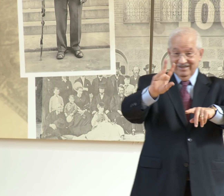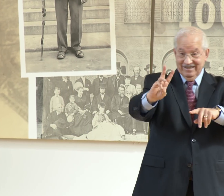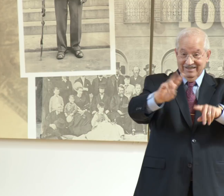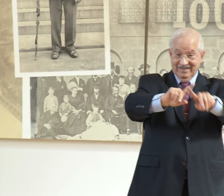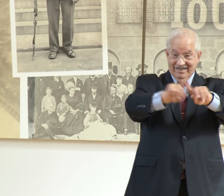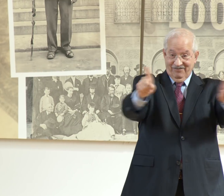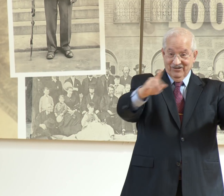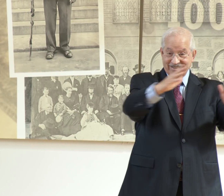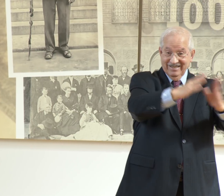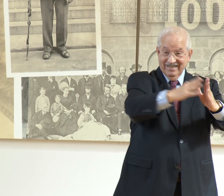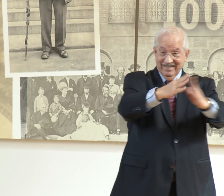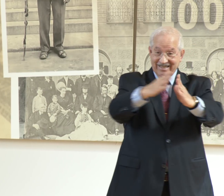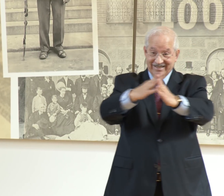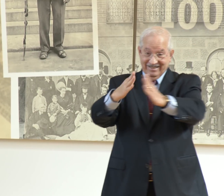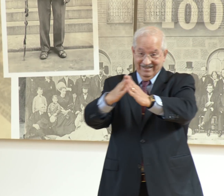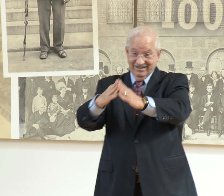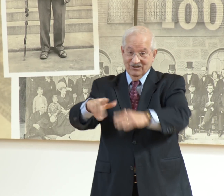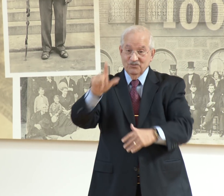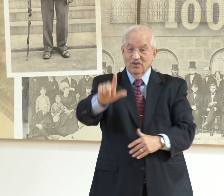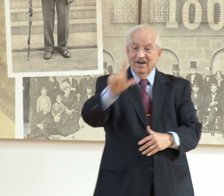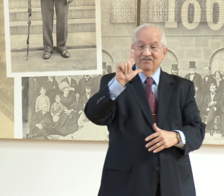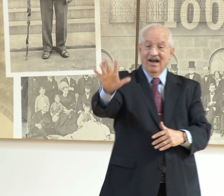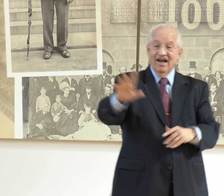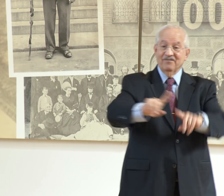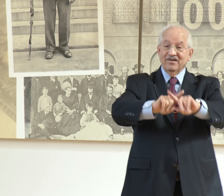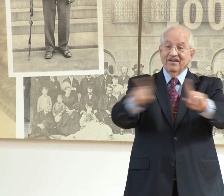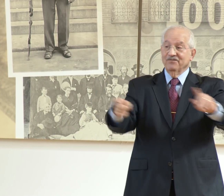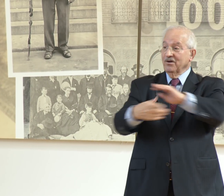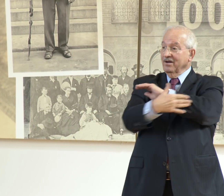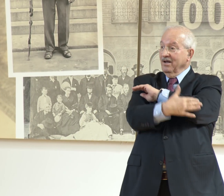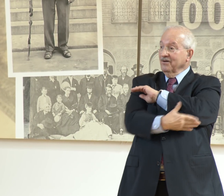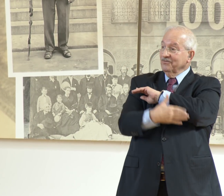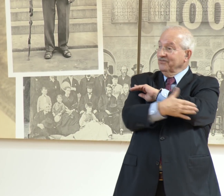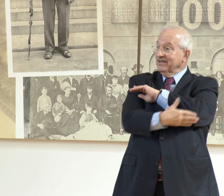engaging in a world tour, jointly sponsored,